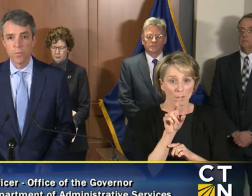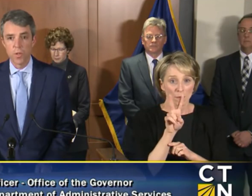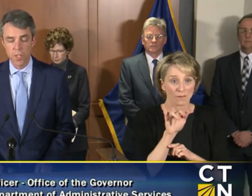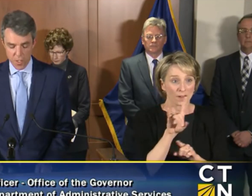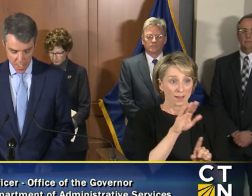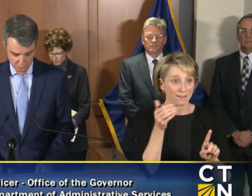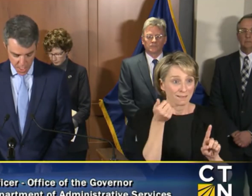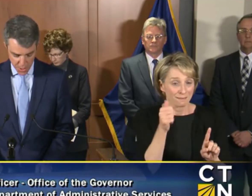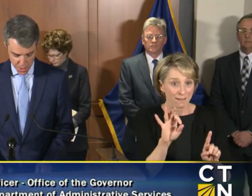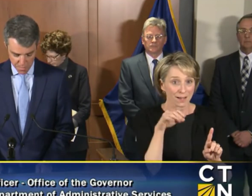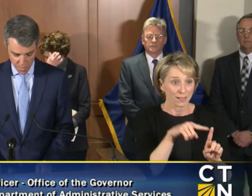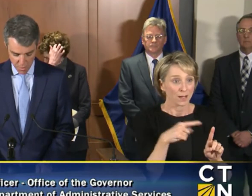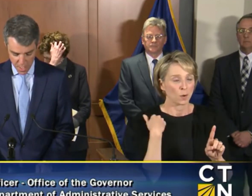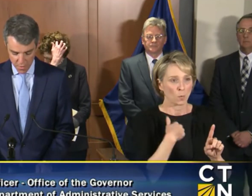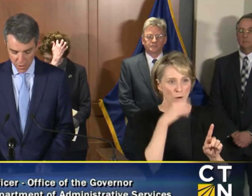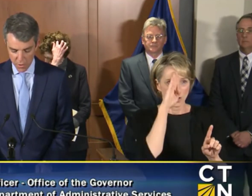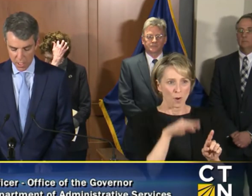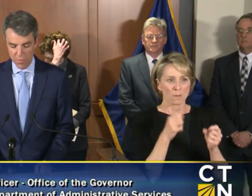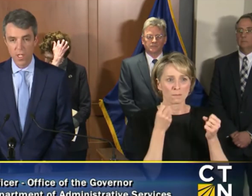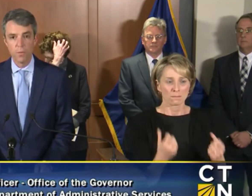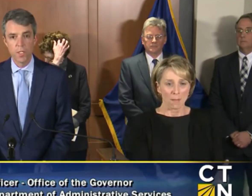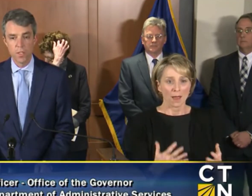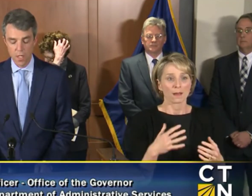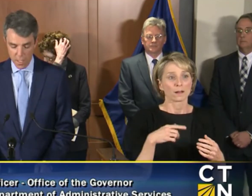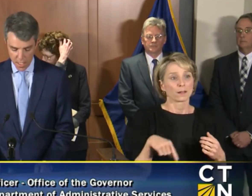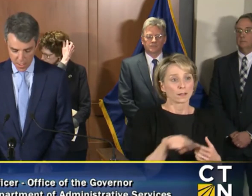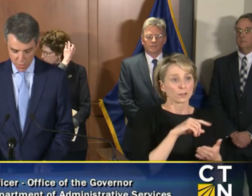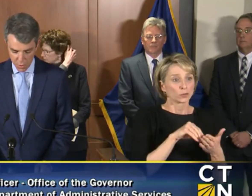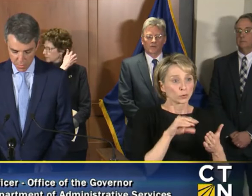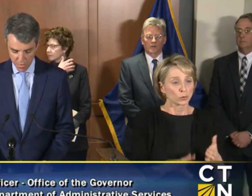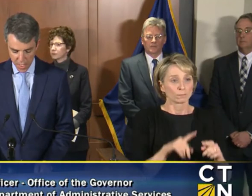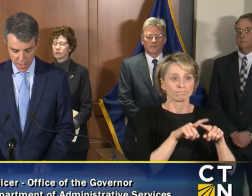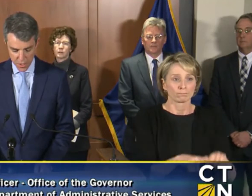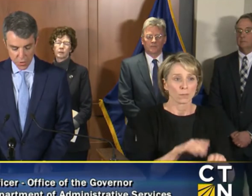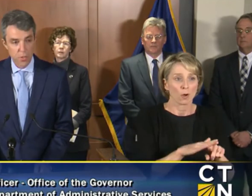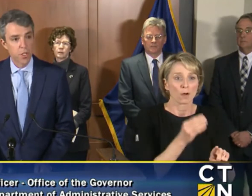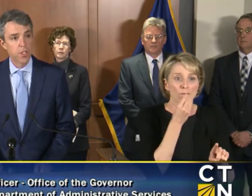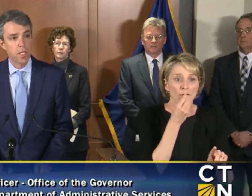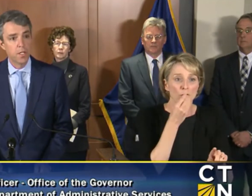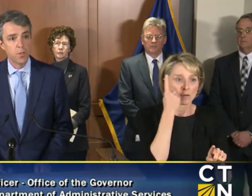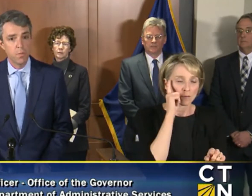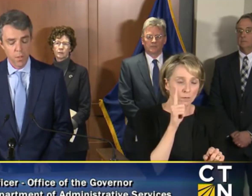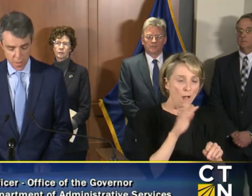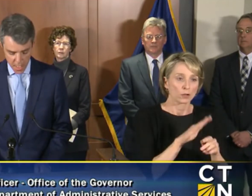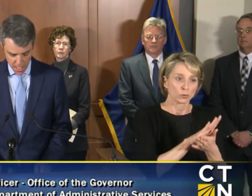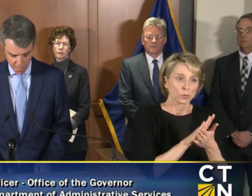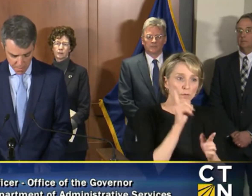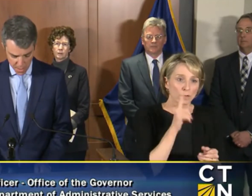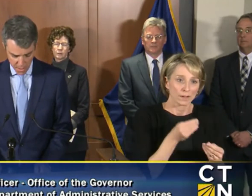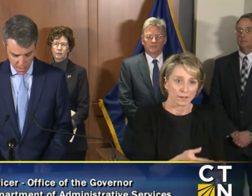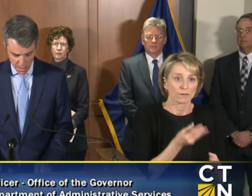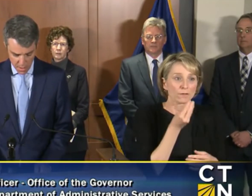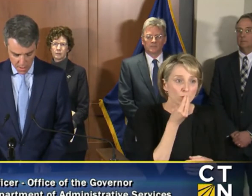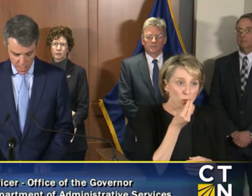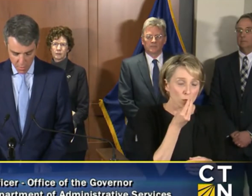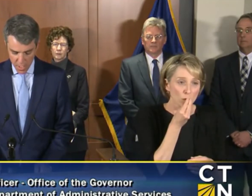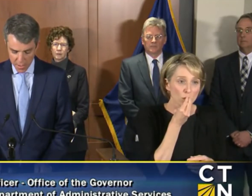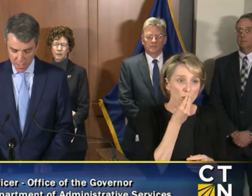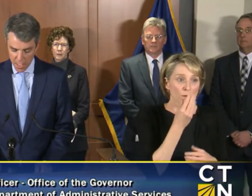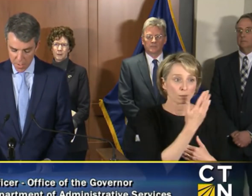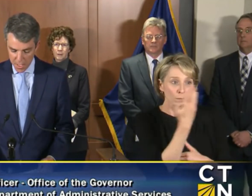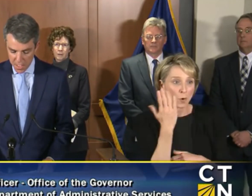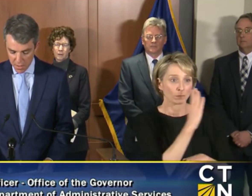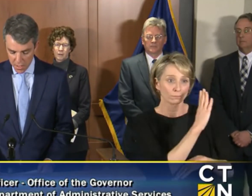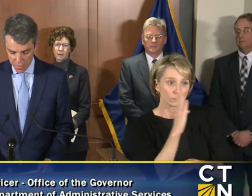so much more than just an education. For many of our low-income families, schools provide essential nutrition and 2 meals a day. Today we're